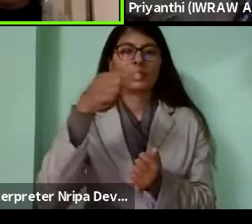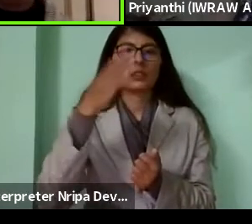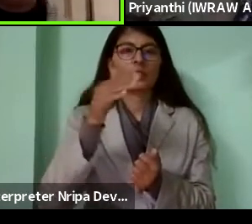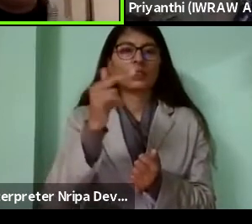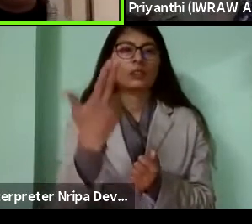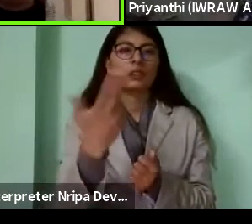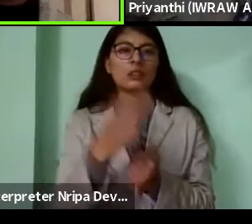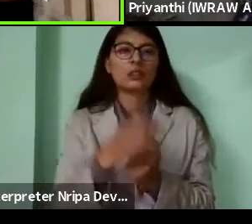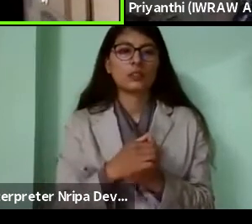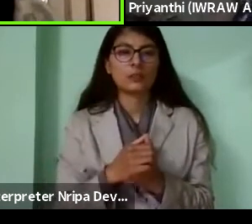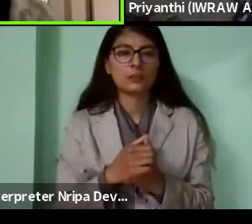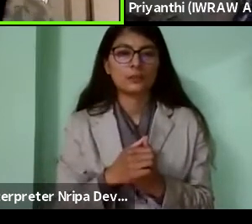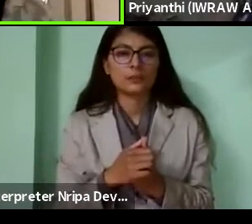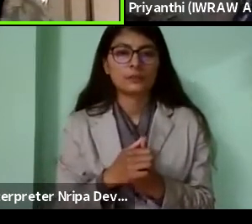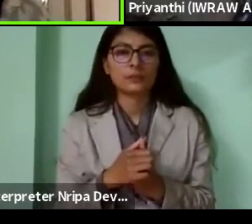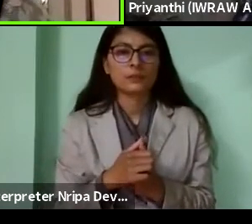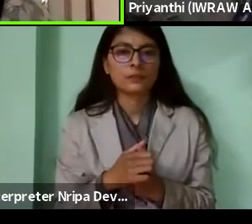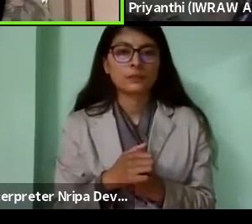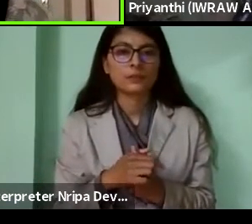first?